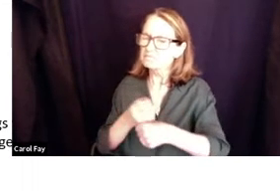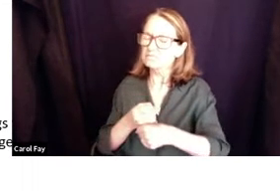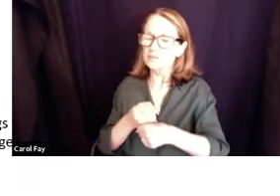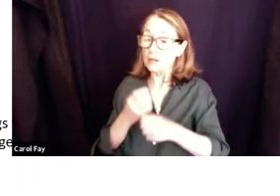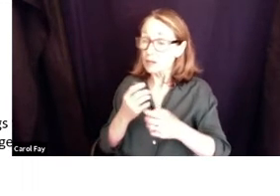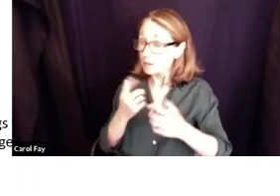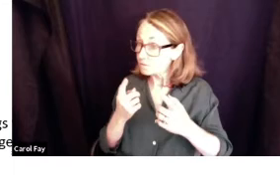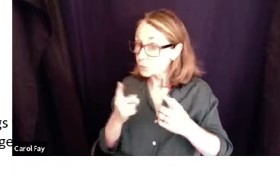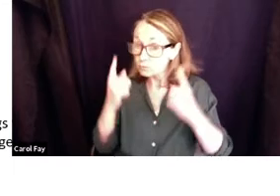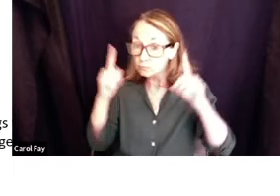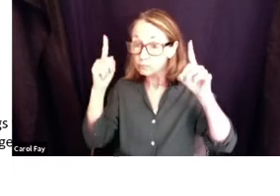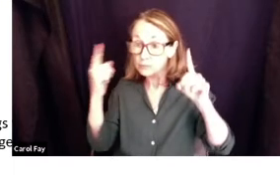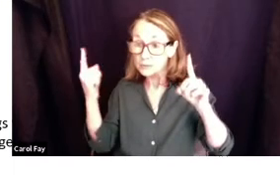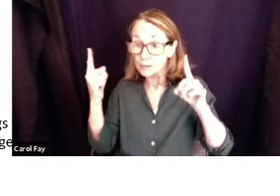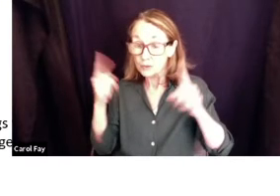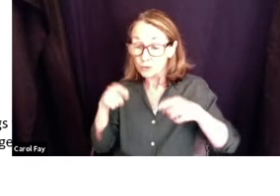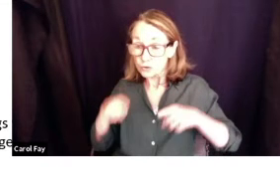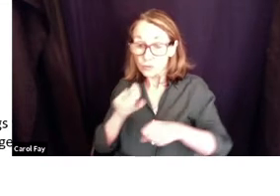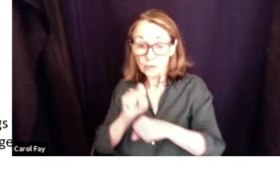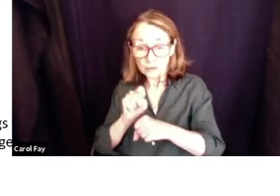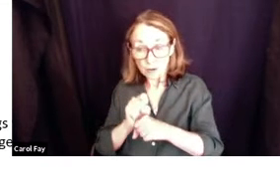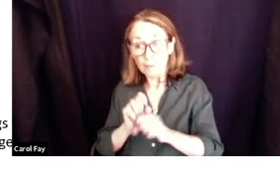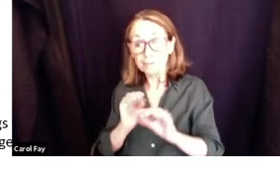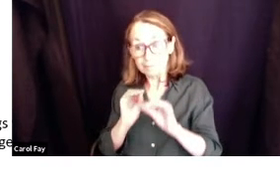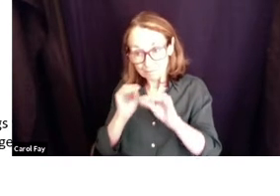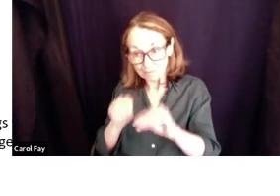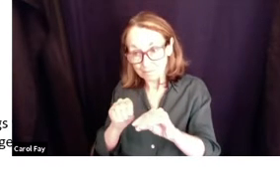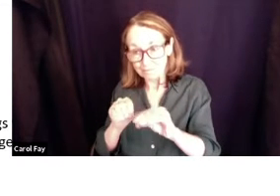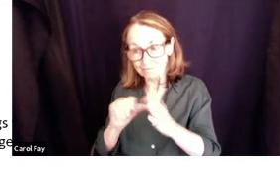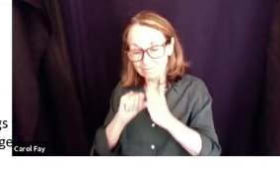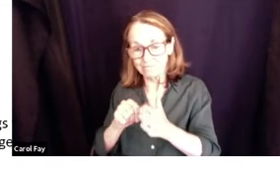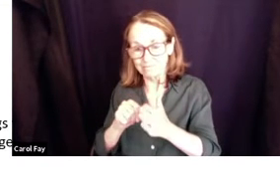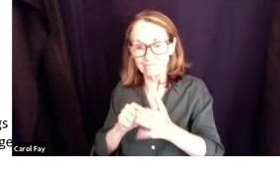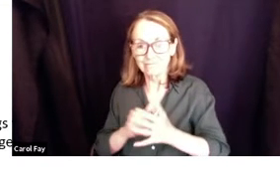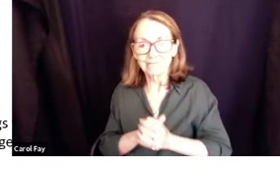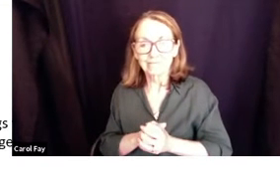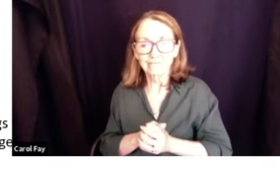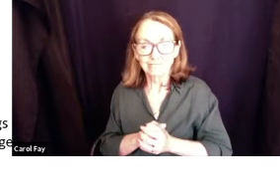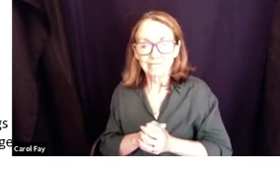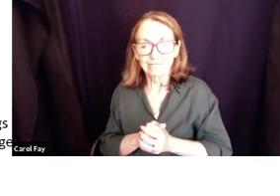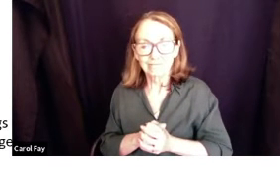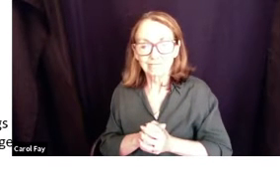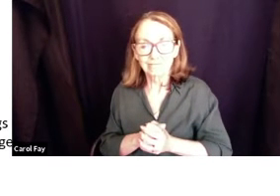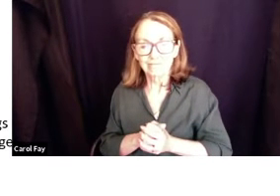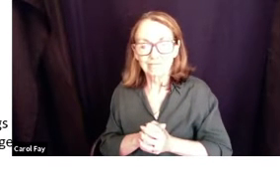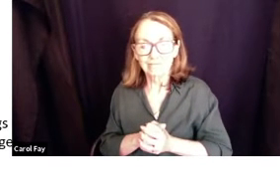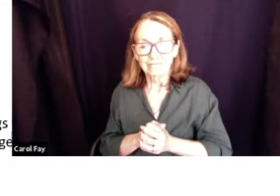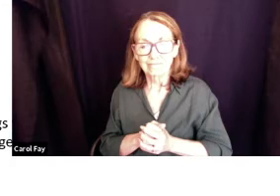You have an accomplishment or one-liner from the job to show it's relevant to the open position.